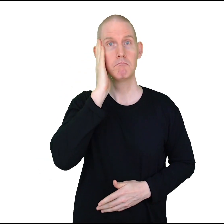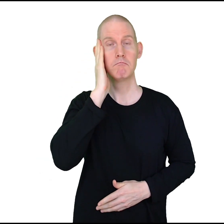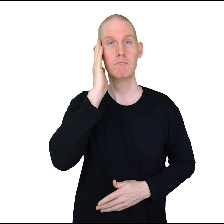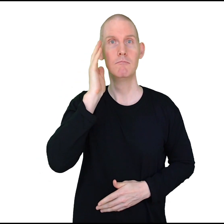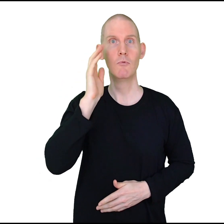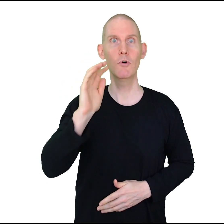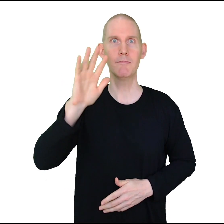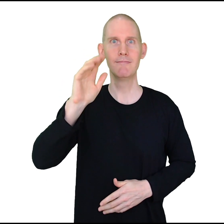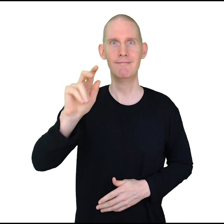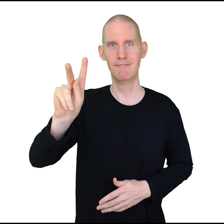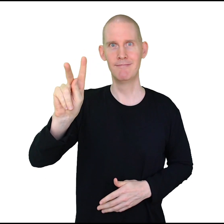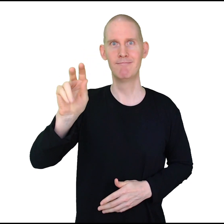Whoop.